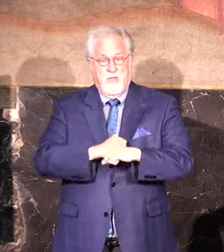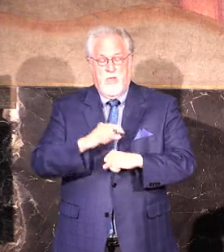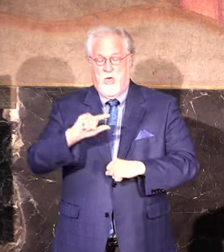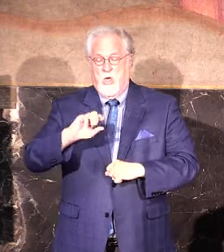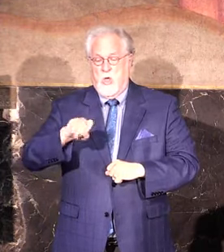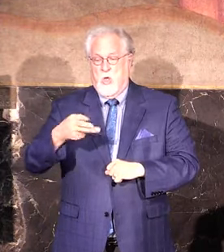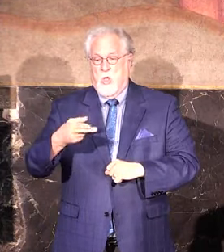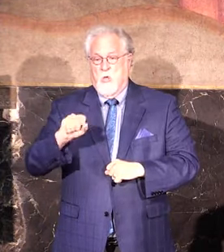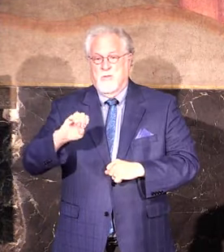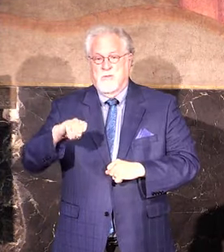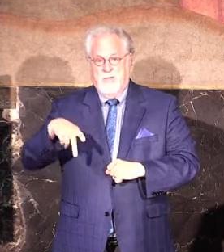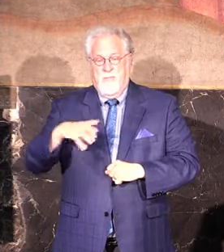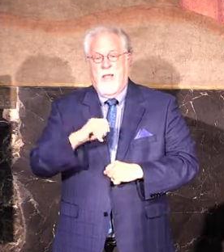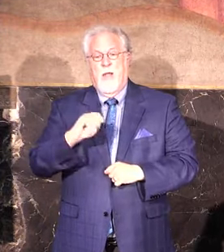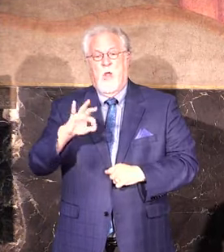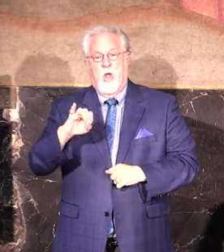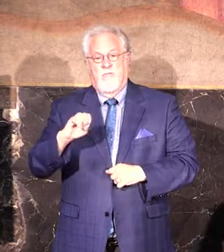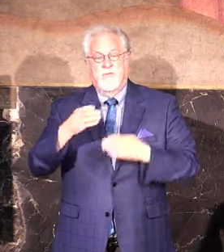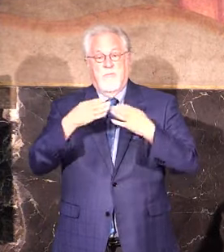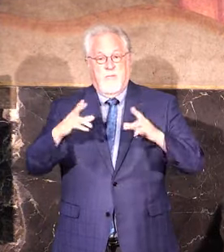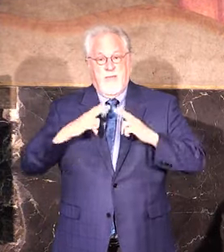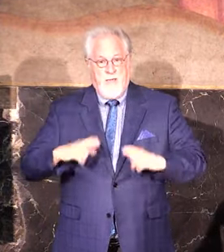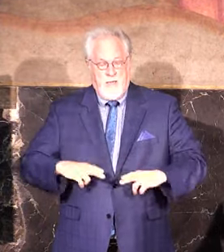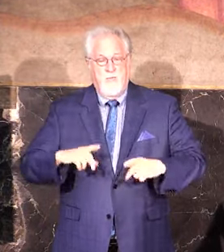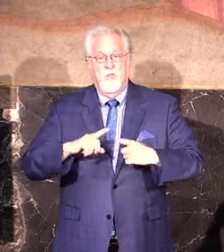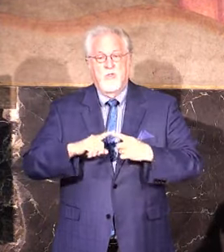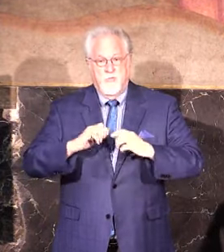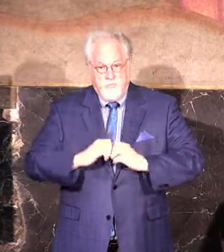and the Office of Public Health to stand up